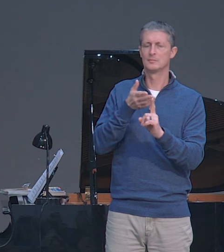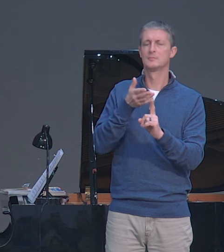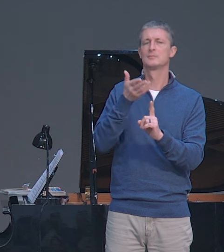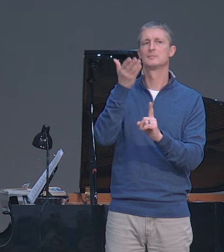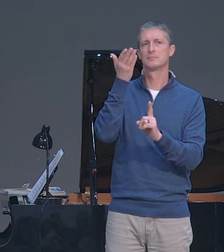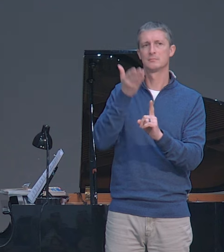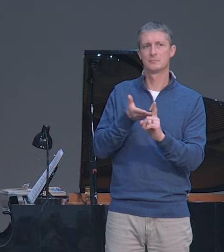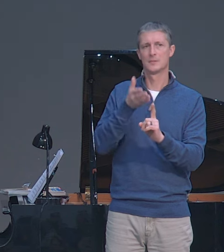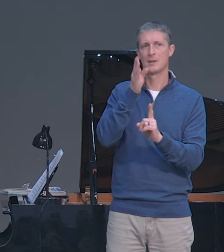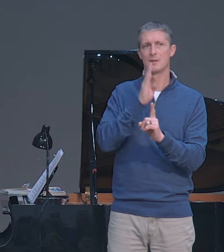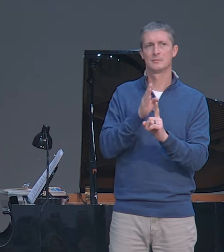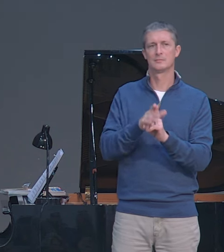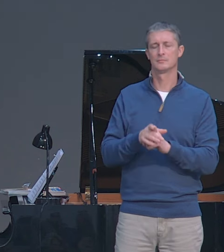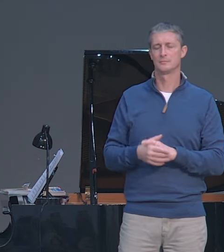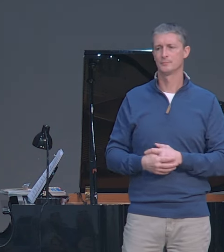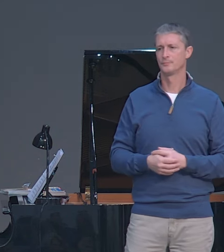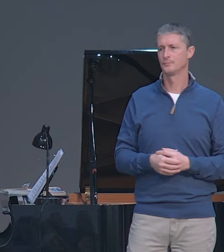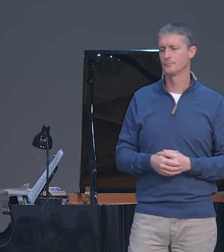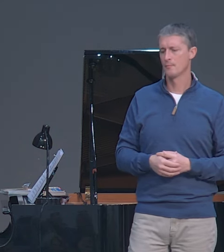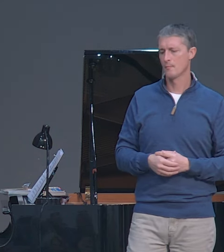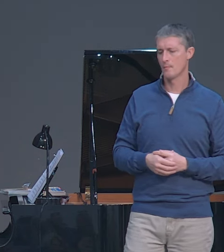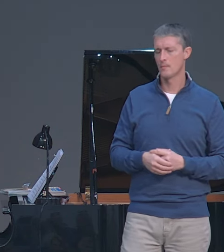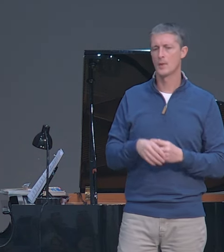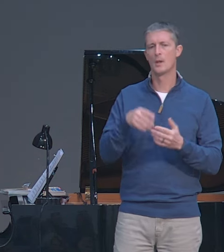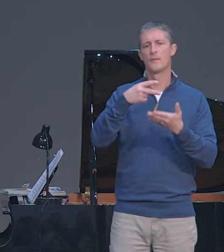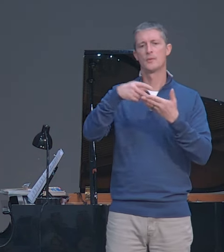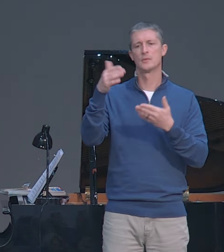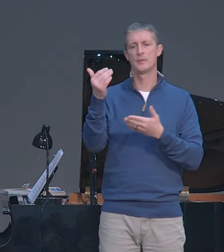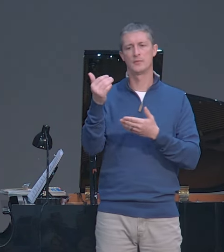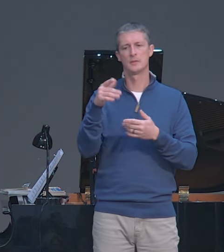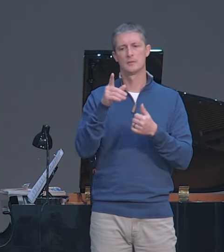is as God. Look at verse 15.